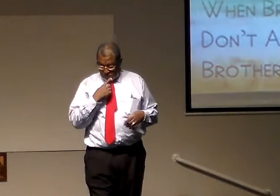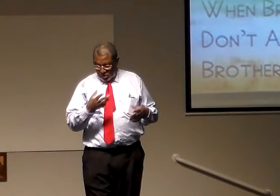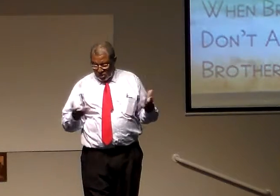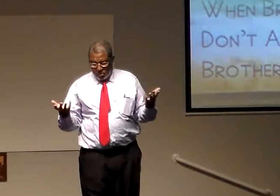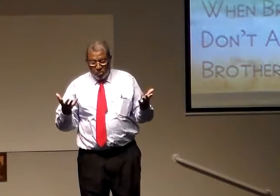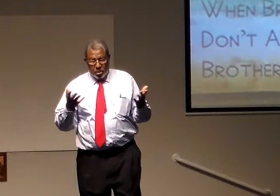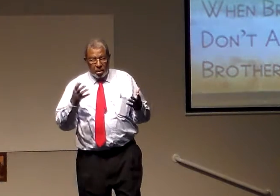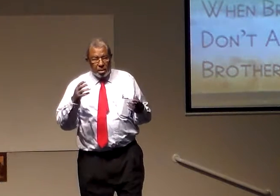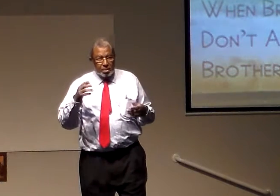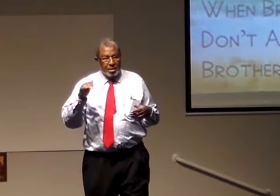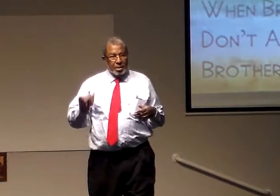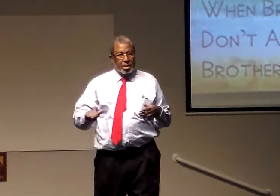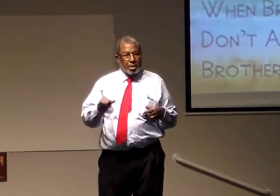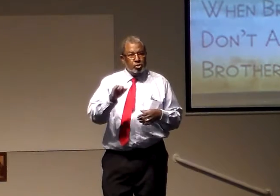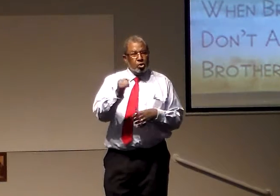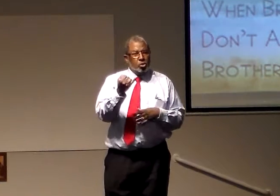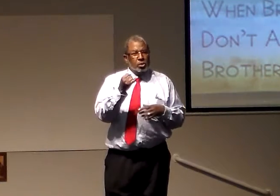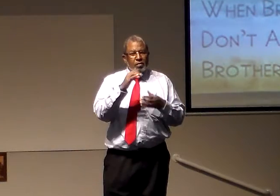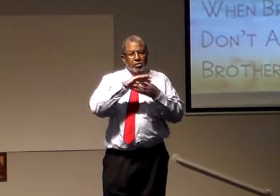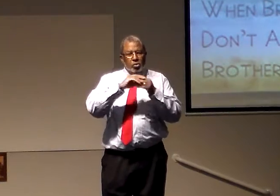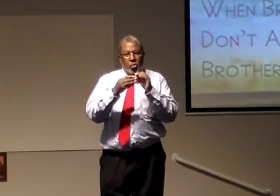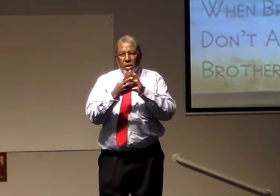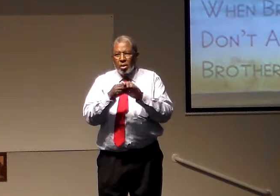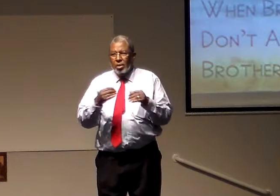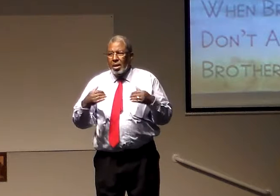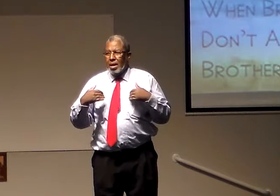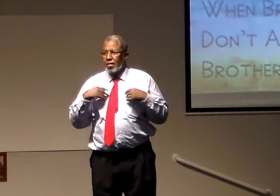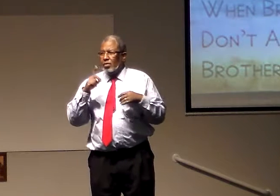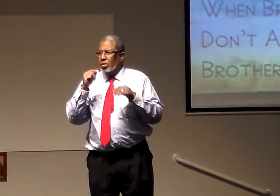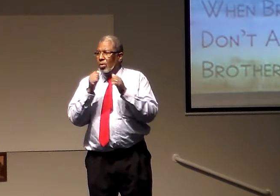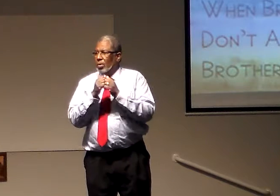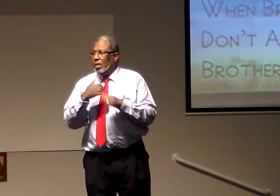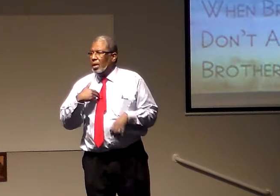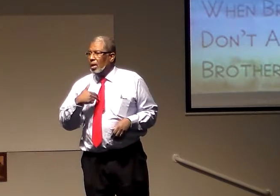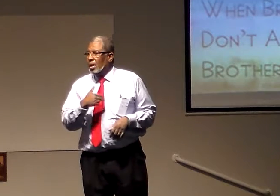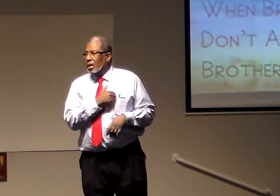Now, why? What does he have to do with us?